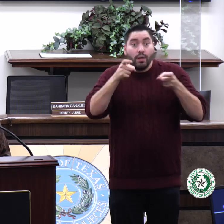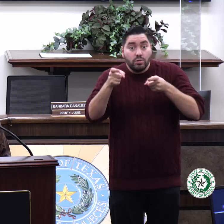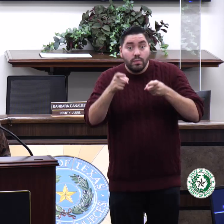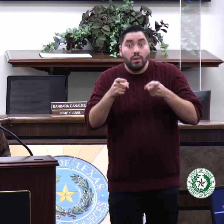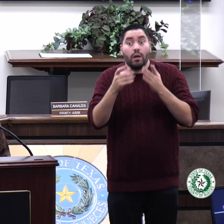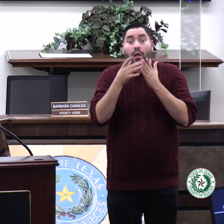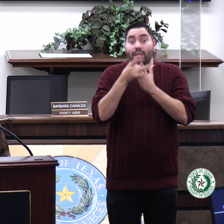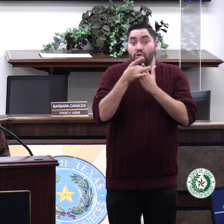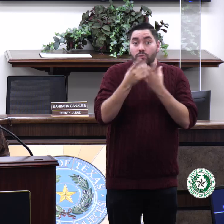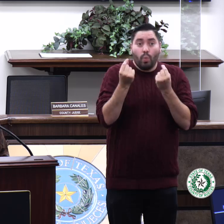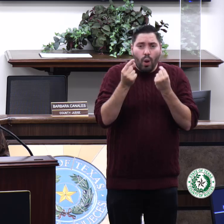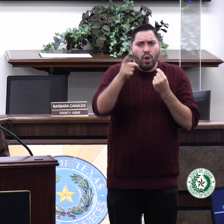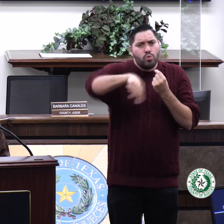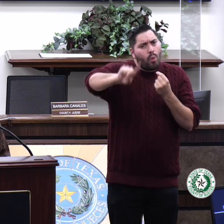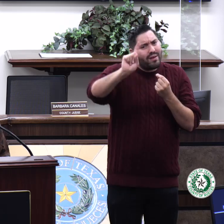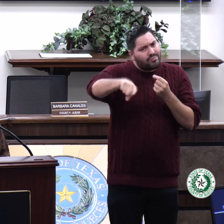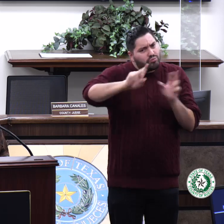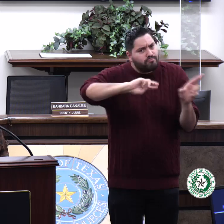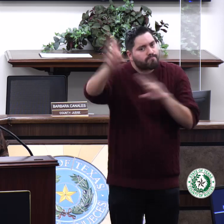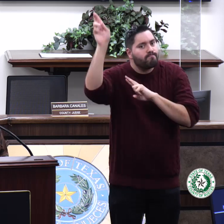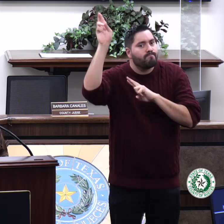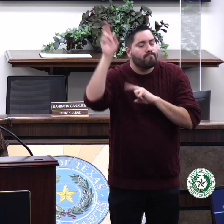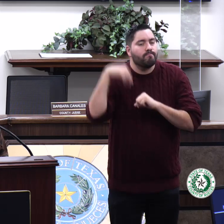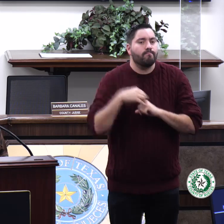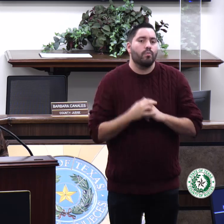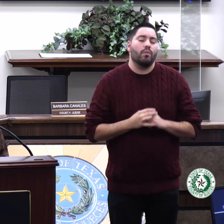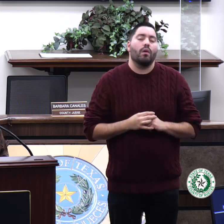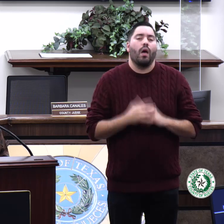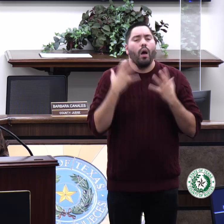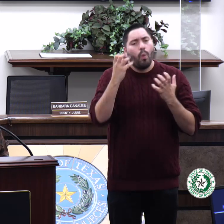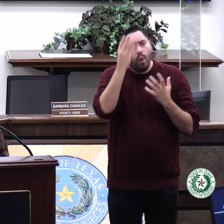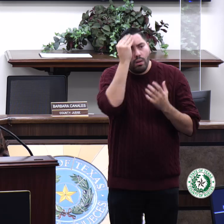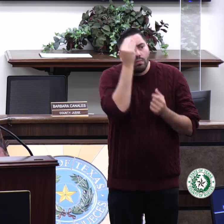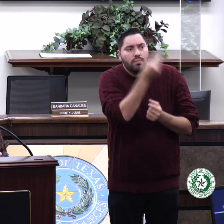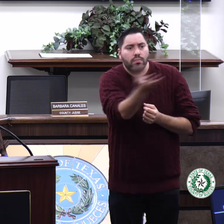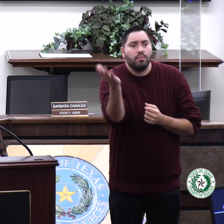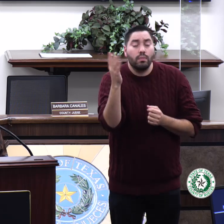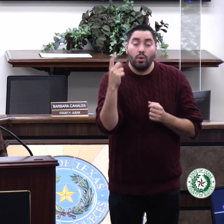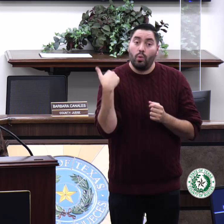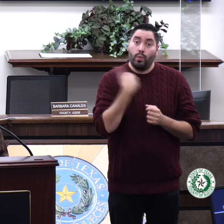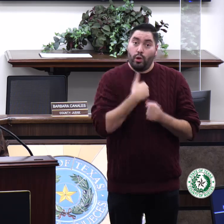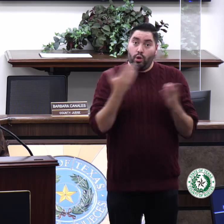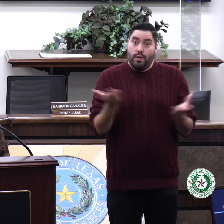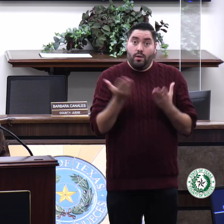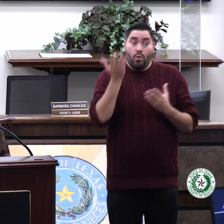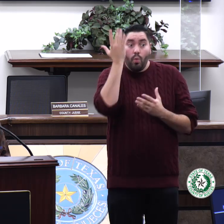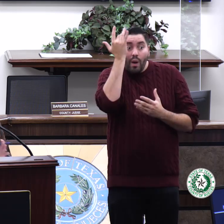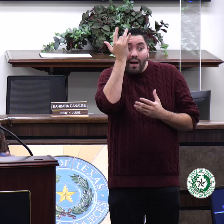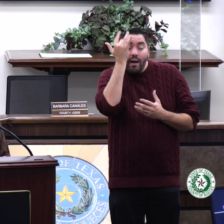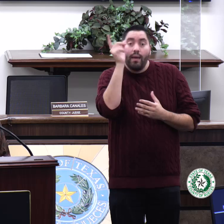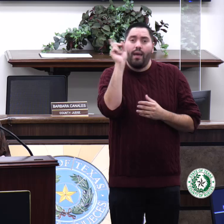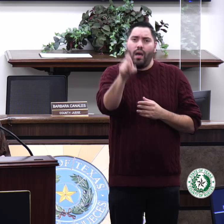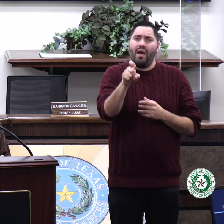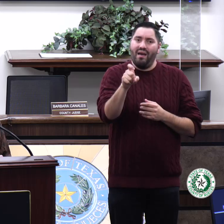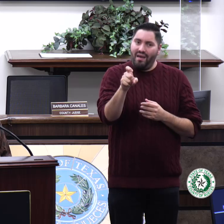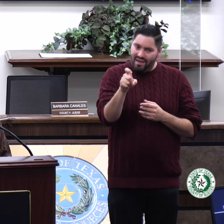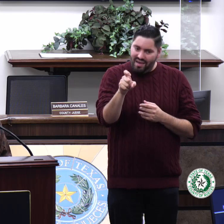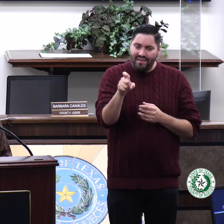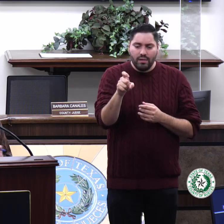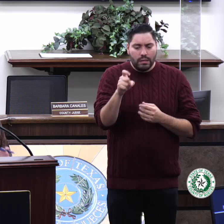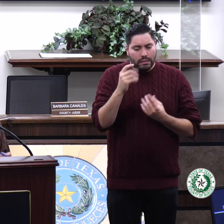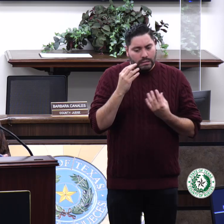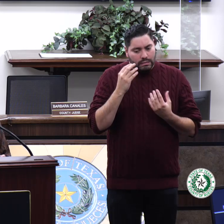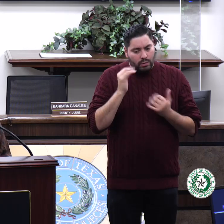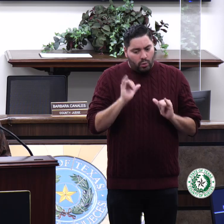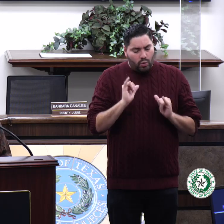to get ready. And so I want to tell you that we're here because we need to be concerned.